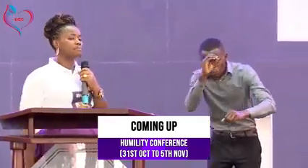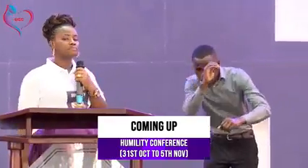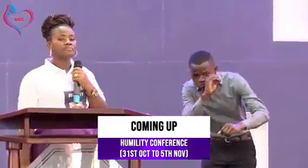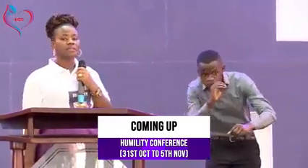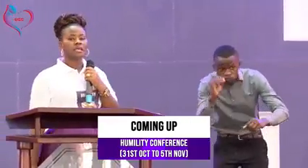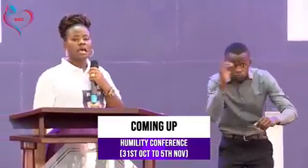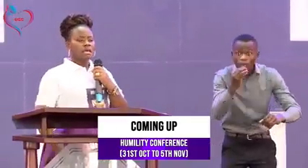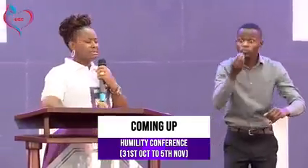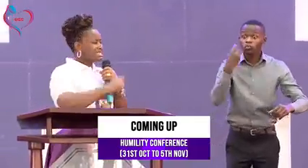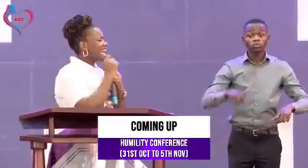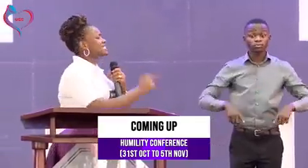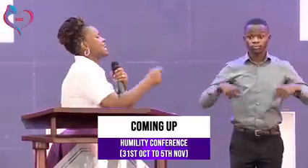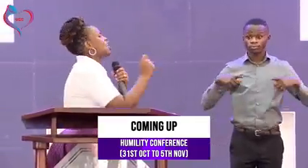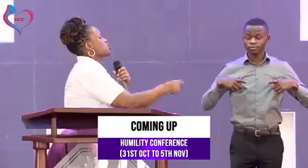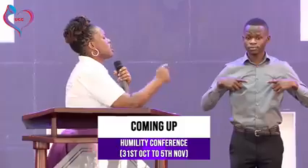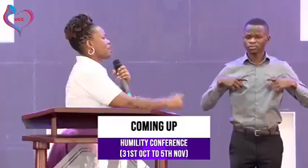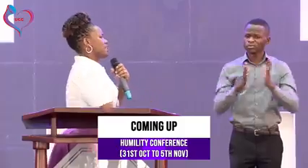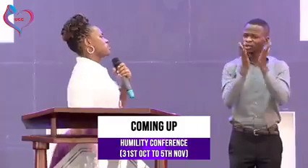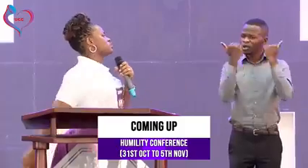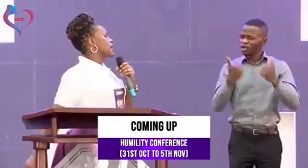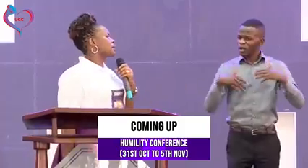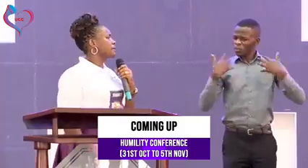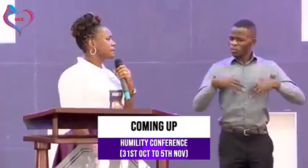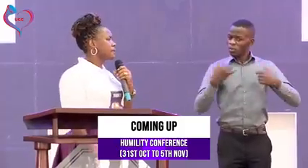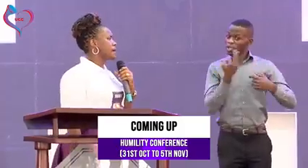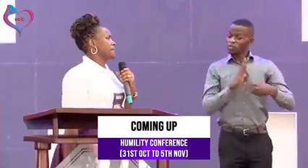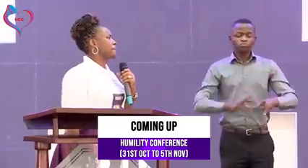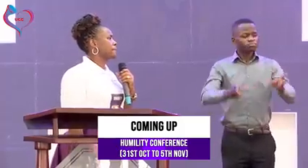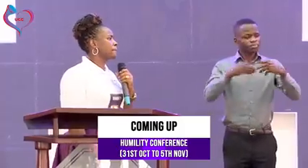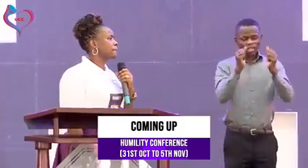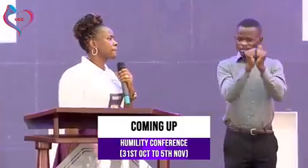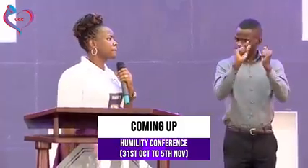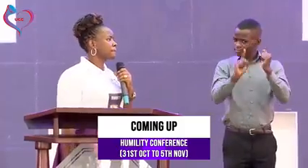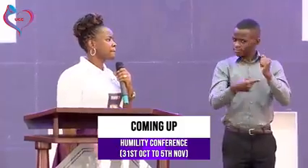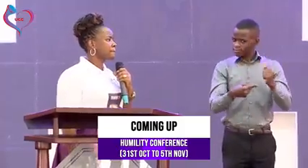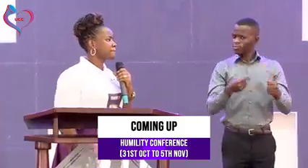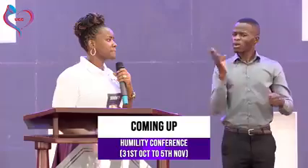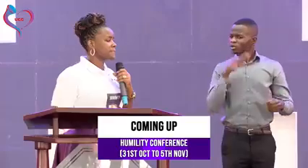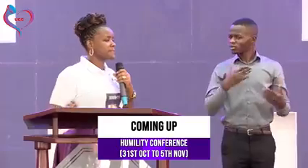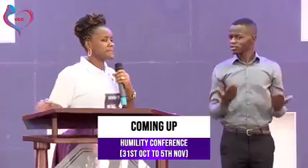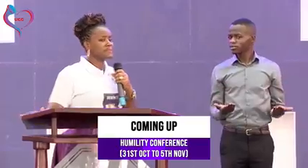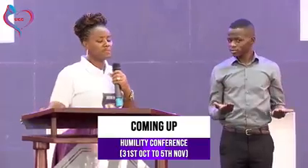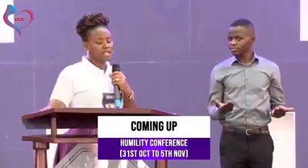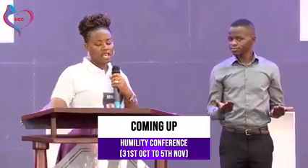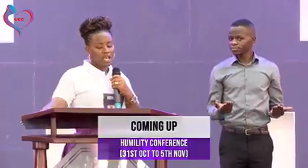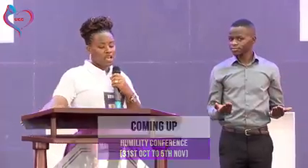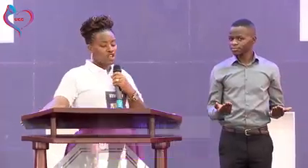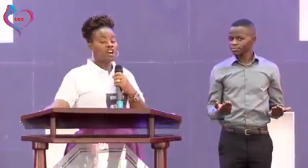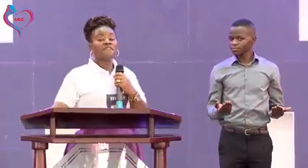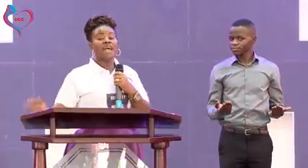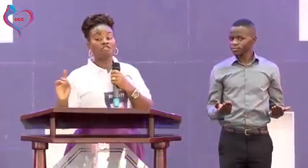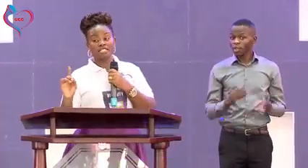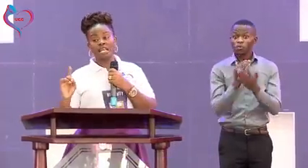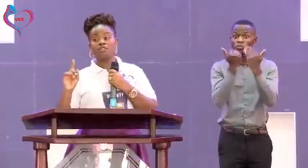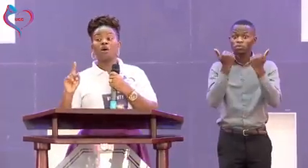mere yobulamu. When I'm seeking for your church, spiritual food. Chalo nyabo leto mutwalo no gumpa. Is it too bad for you to bring a 10,000 note and give it to